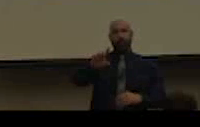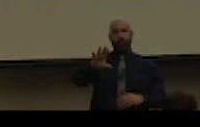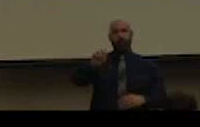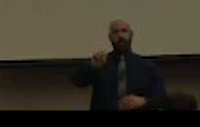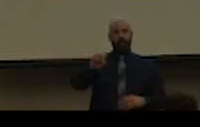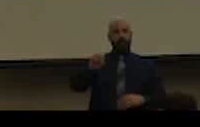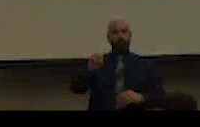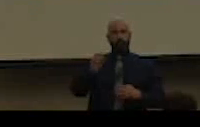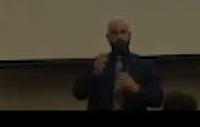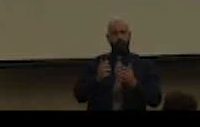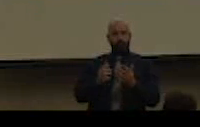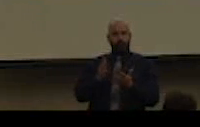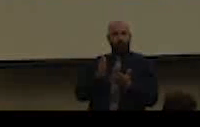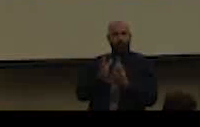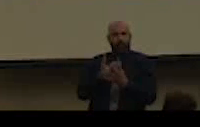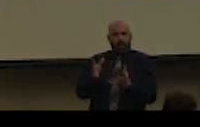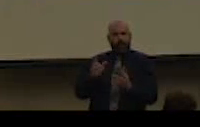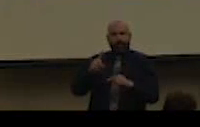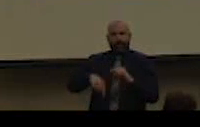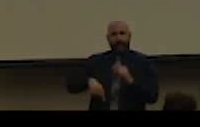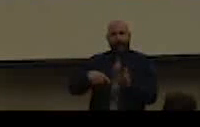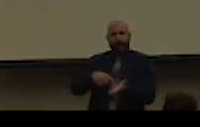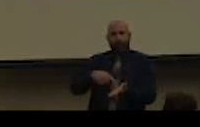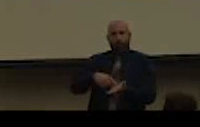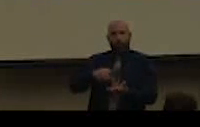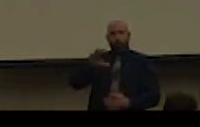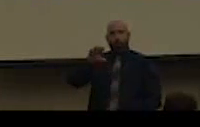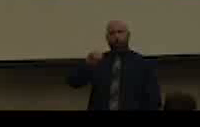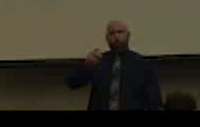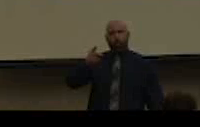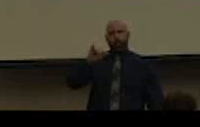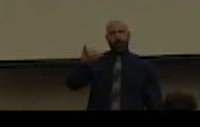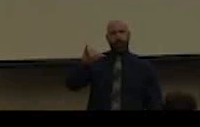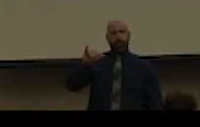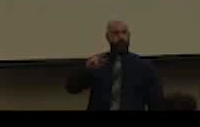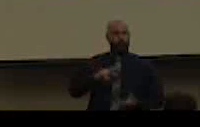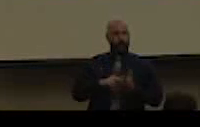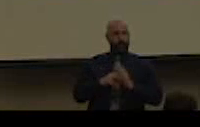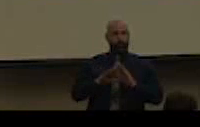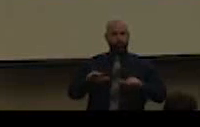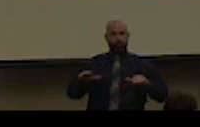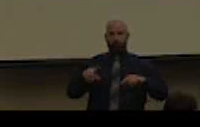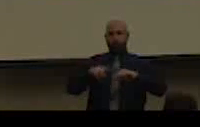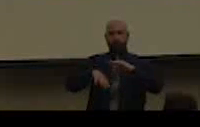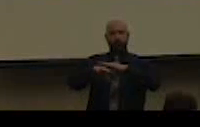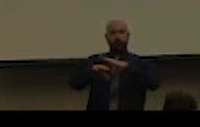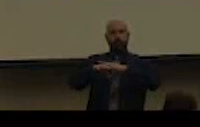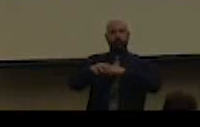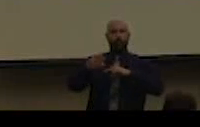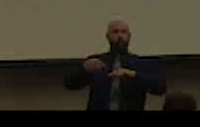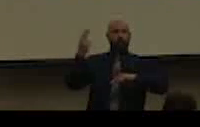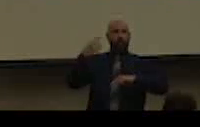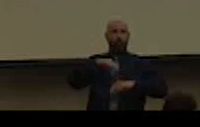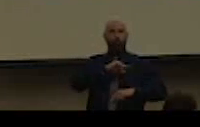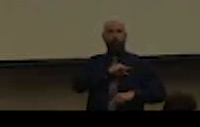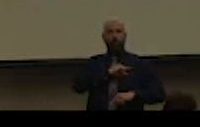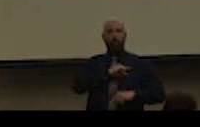that copay, and it makes it inaccessible for them to have high quality